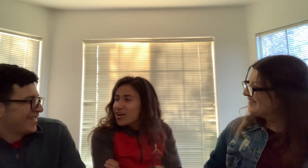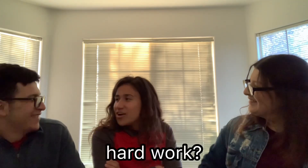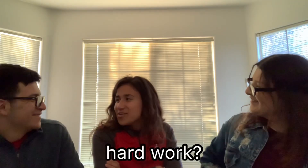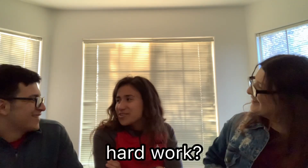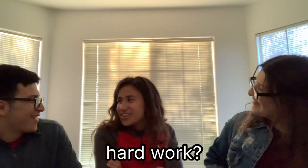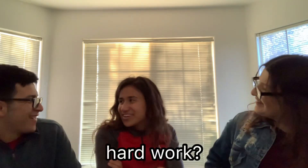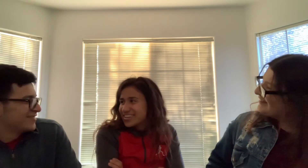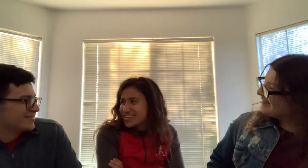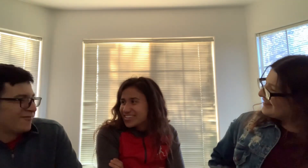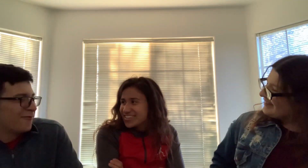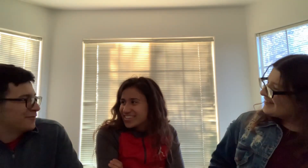Hard work.